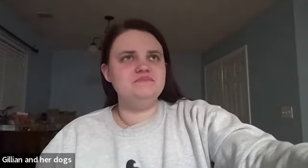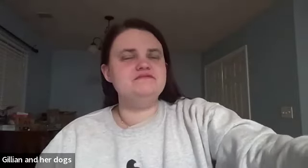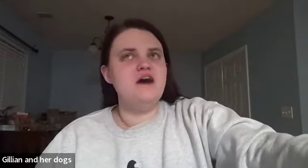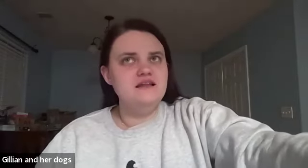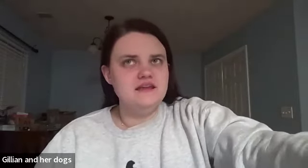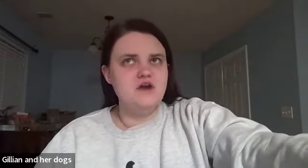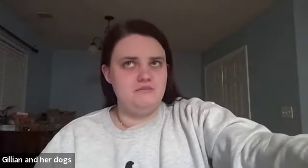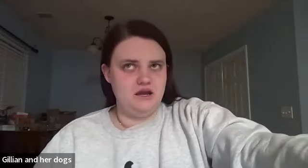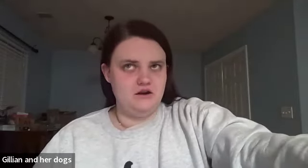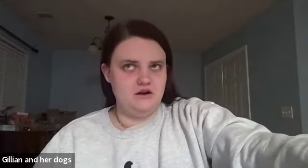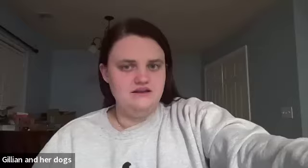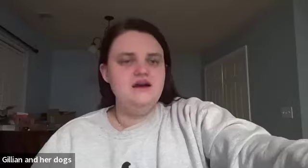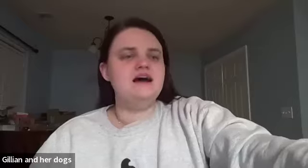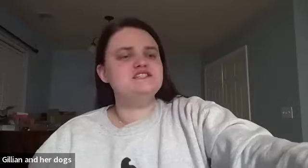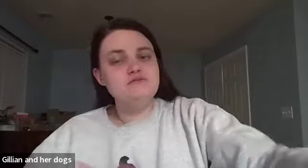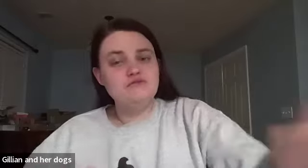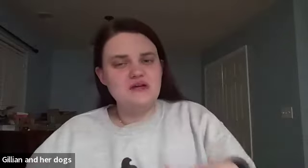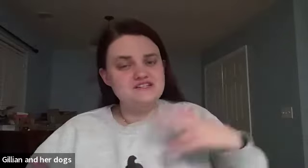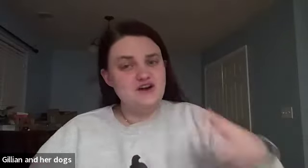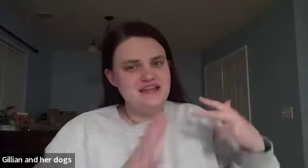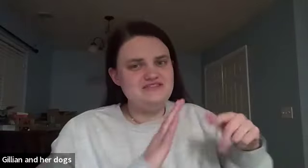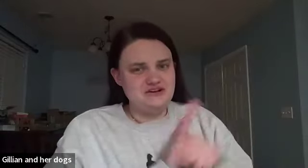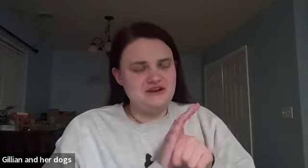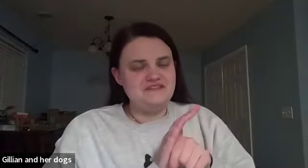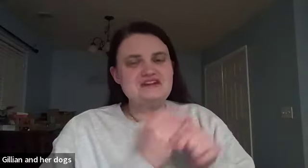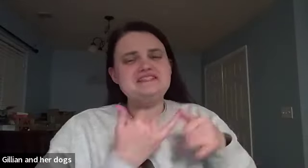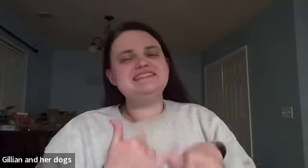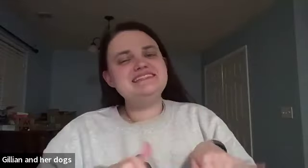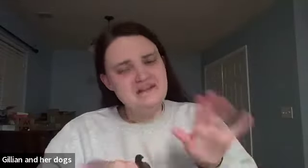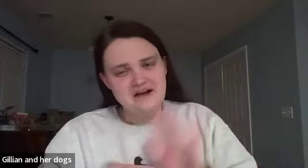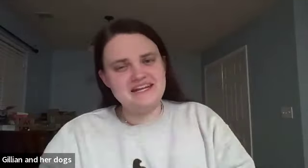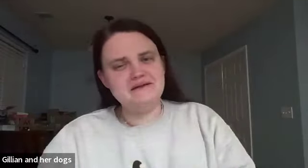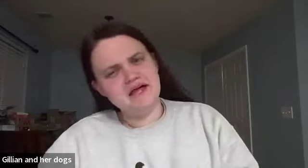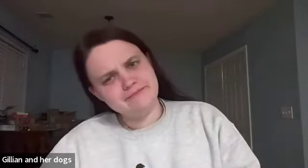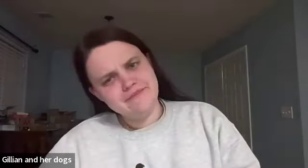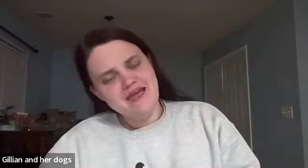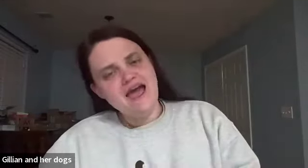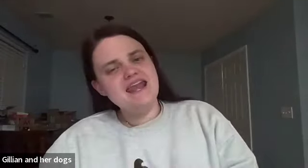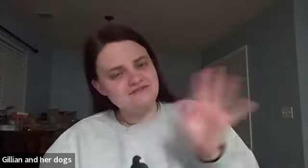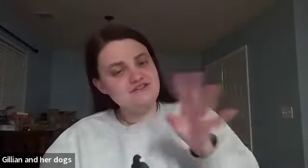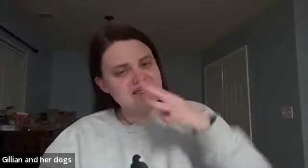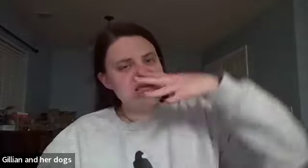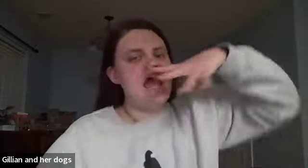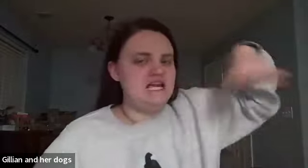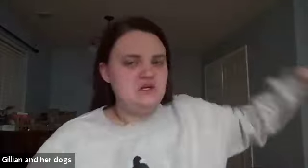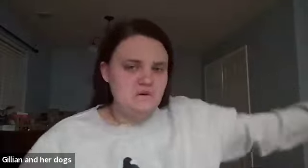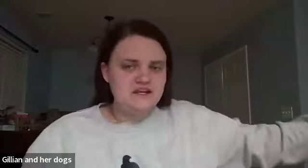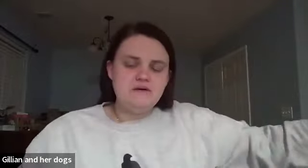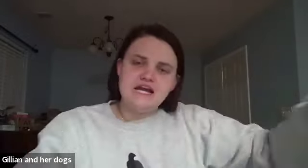they finally have gotten better about it. I still have a few that I taught in 3rd grade that are still on it, and I'm like, and after they say I ignore you, and I